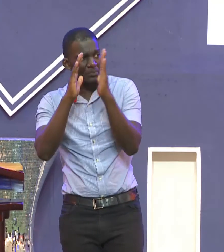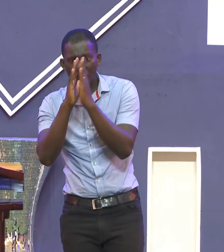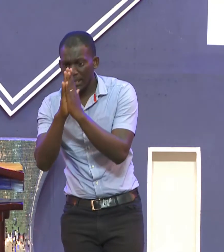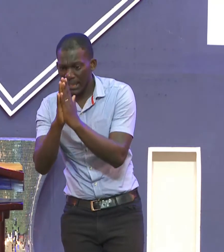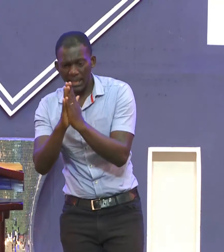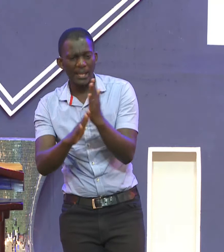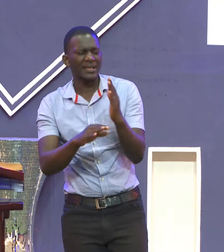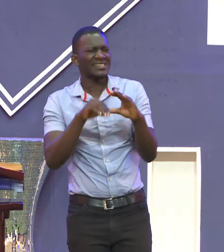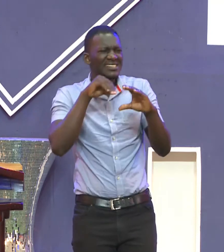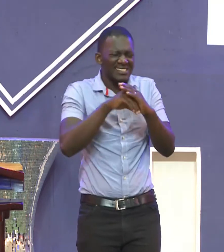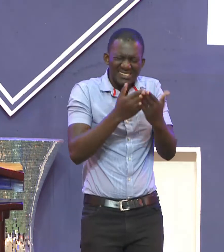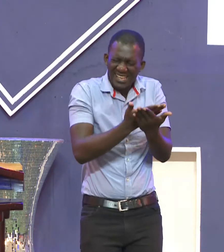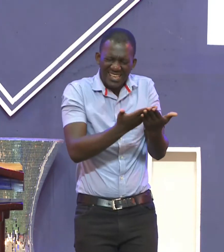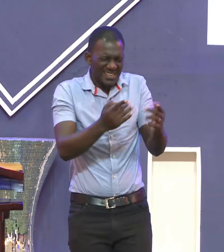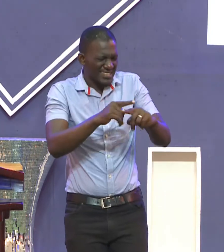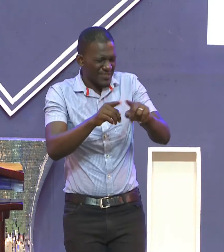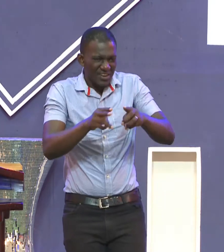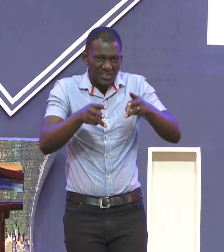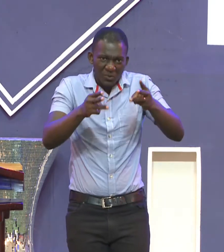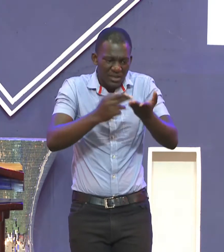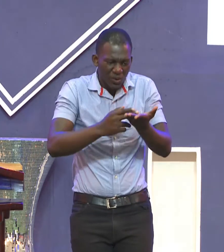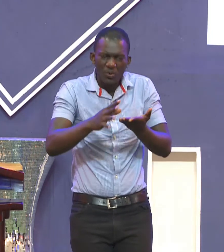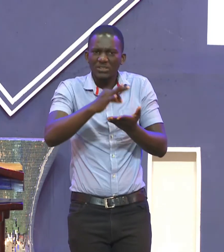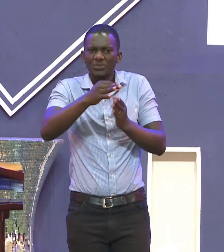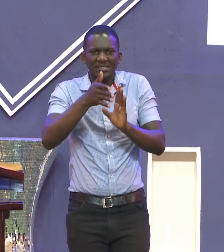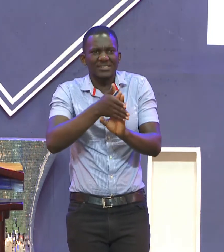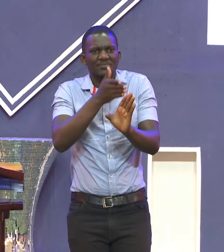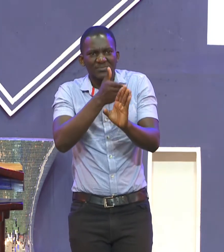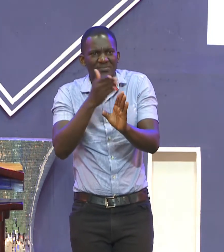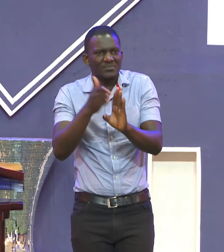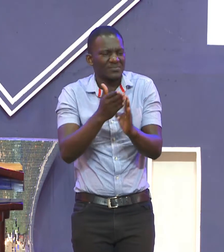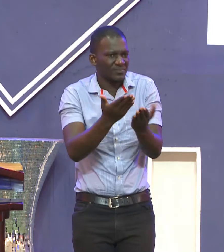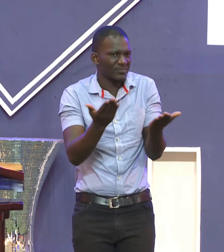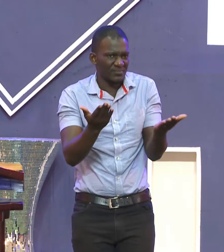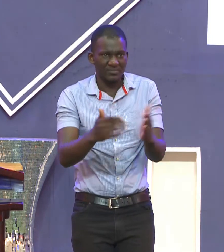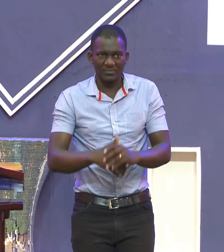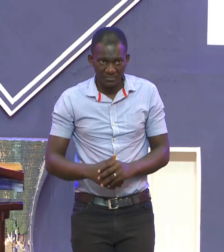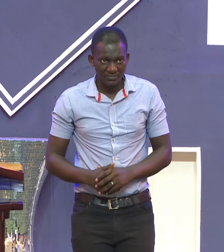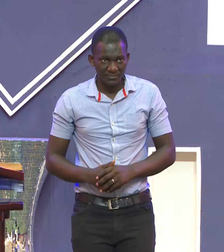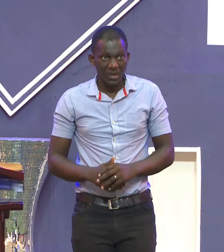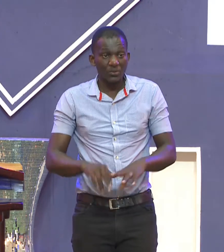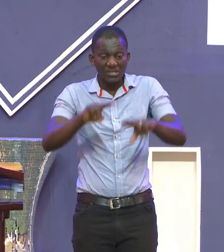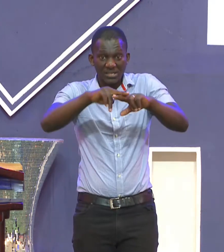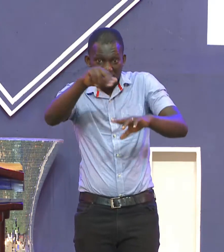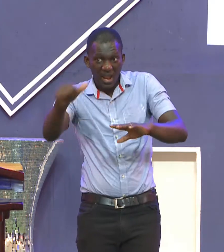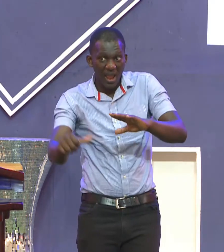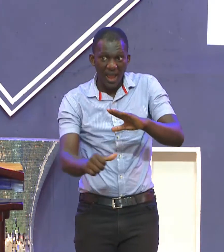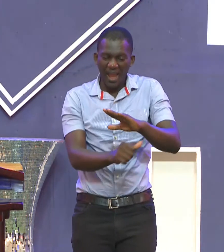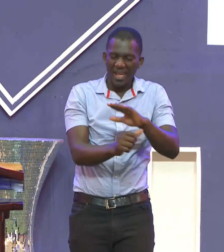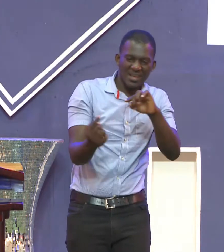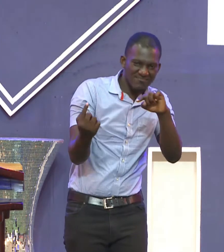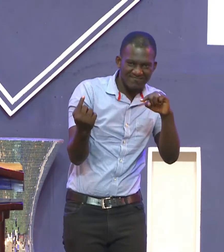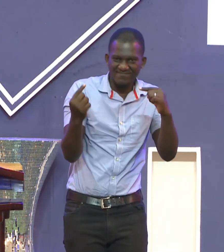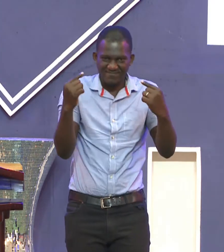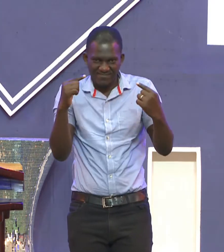In prayer. Na buli mongeri yono mwe mutukuvu gyatulungamya. And in every way that the Holy Spirit leads us. Okutula mu kutesa kwa Mukama. To sit in